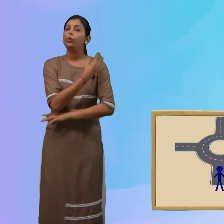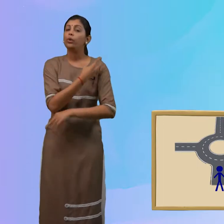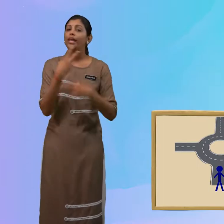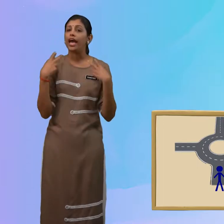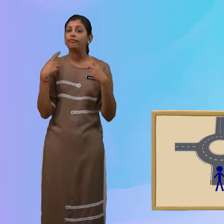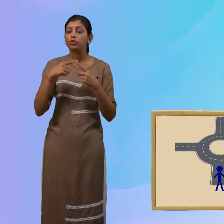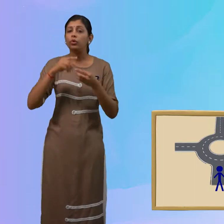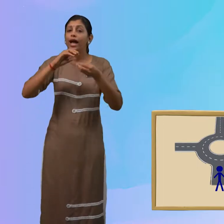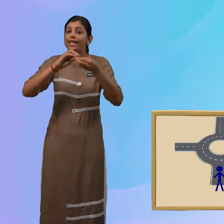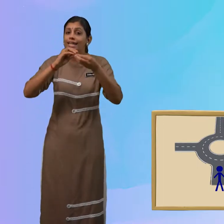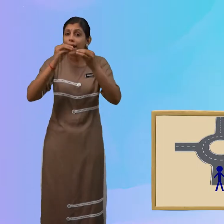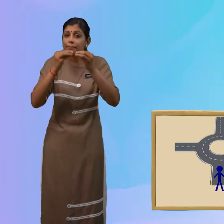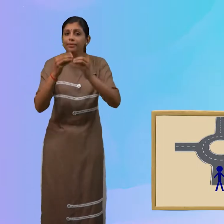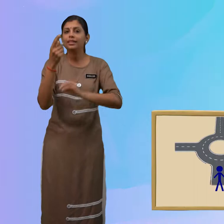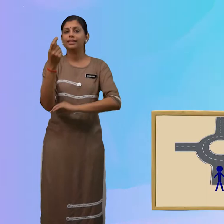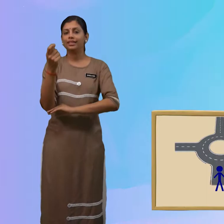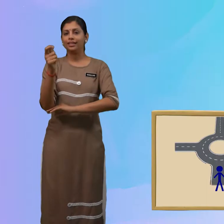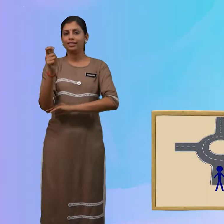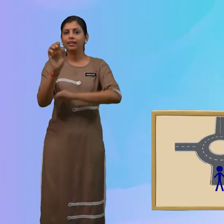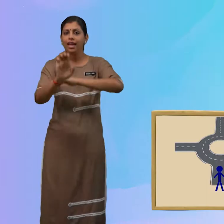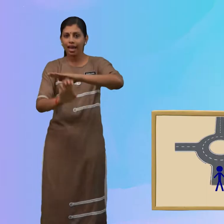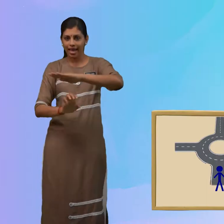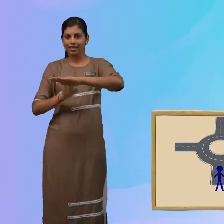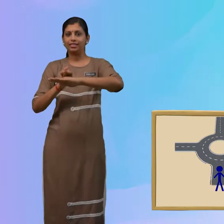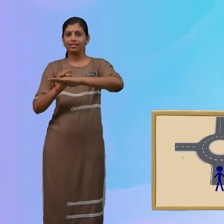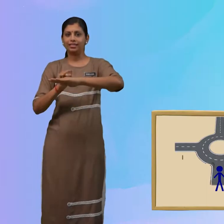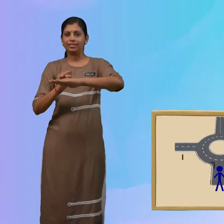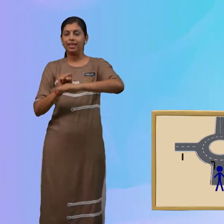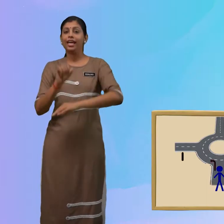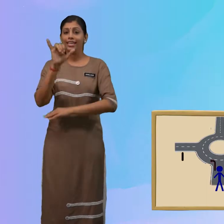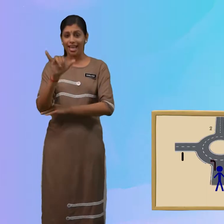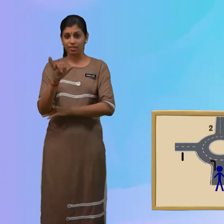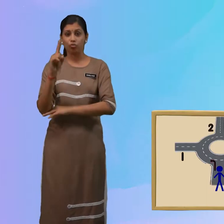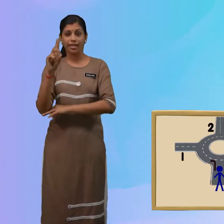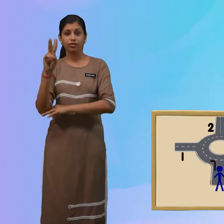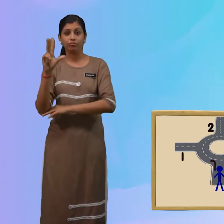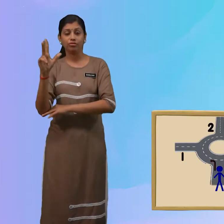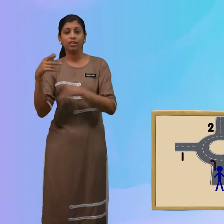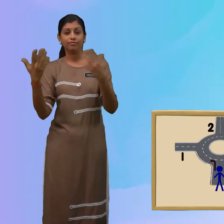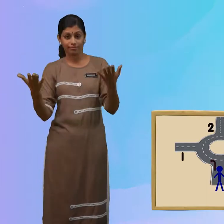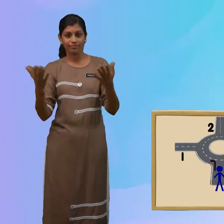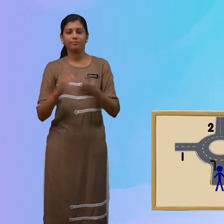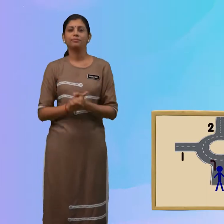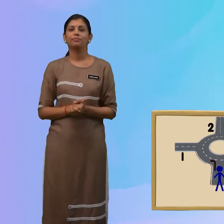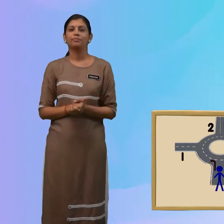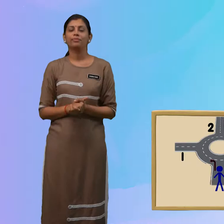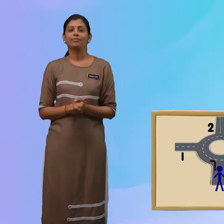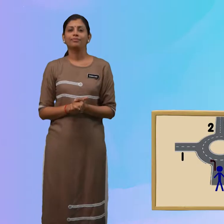We have to number the exits. Yes, 1, 2, 3.